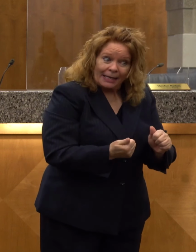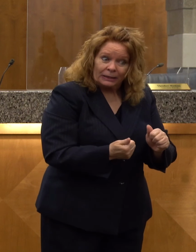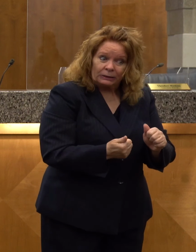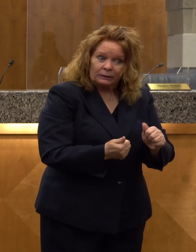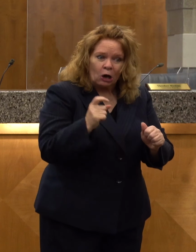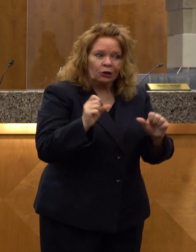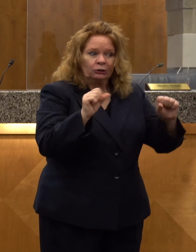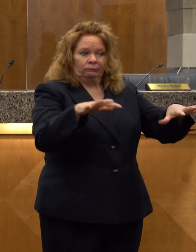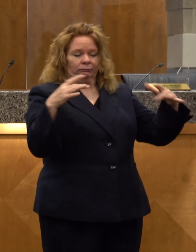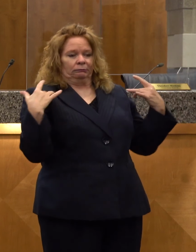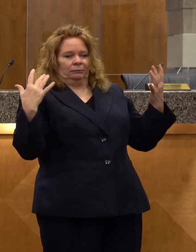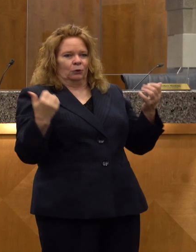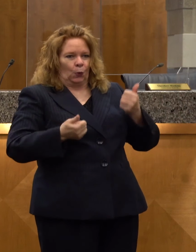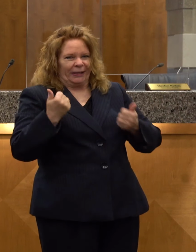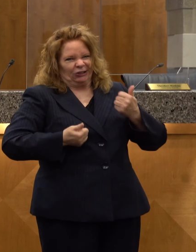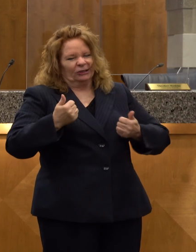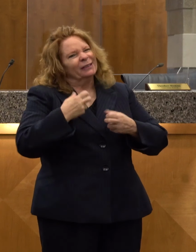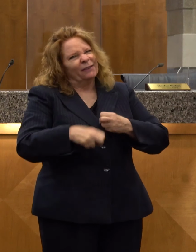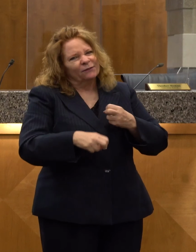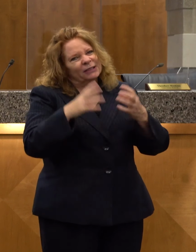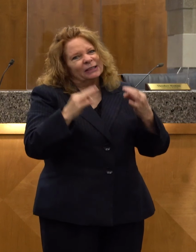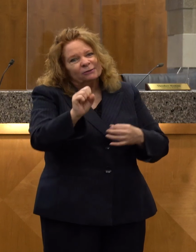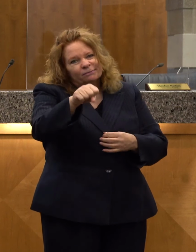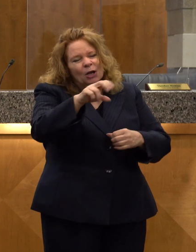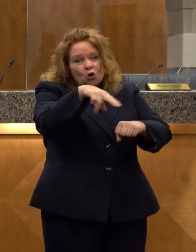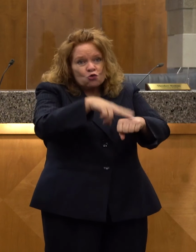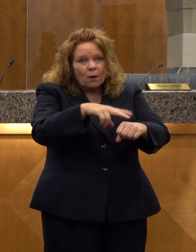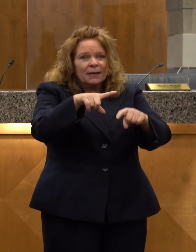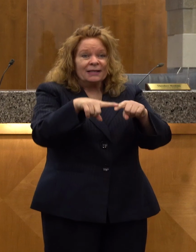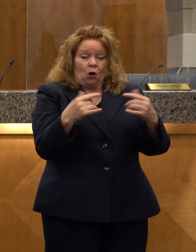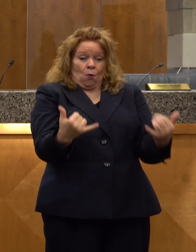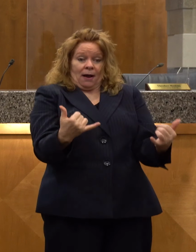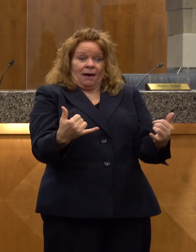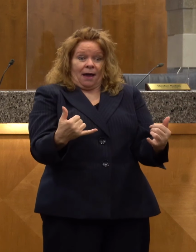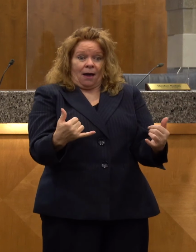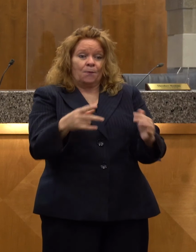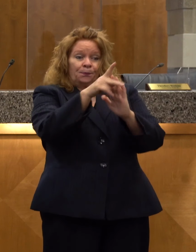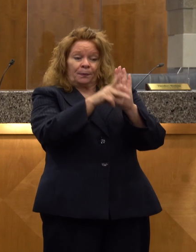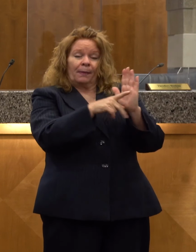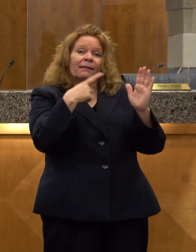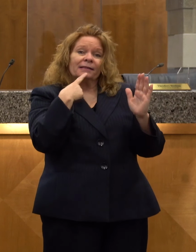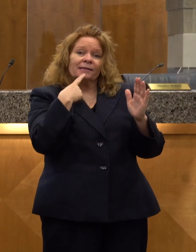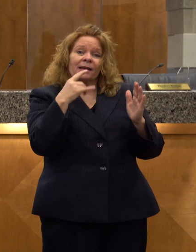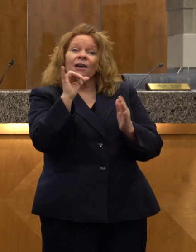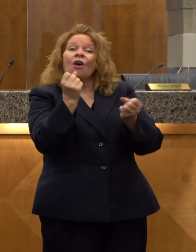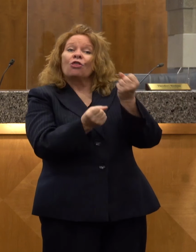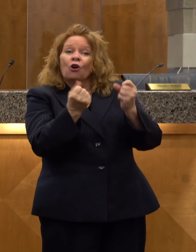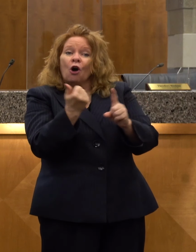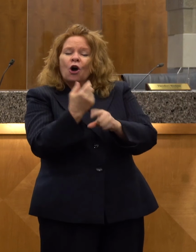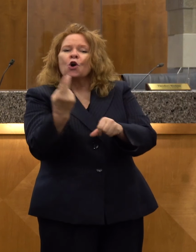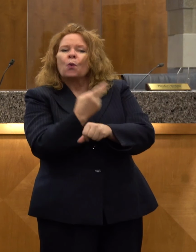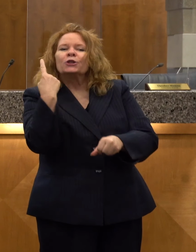to back off. And that usually depends, by their current policy, on whether or not that car was